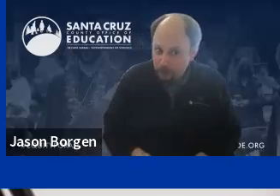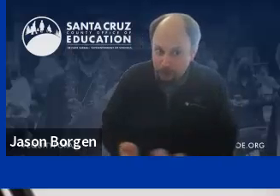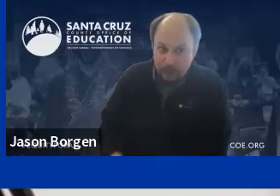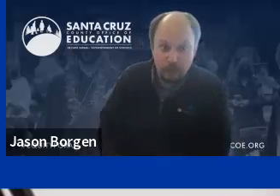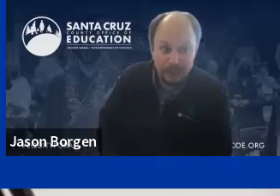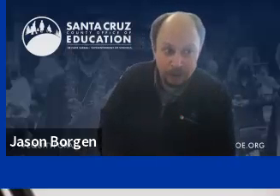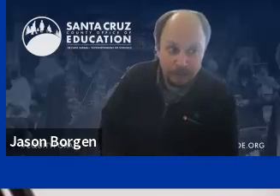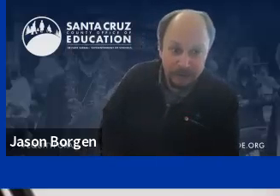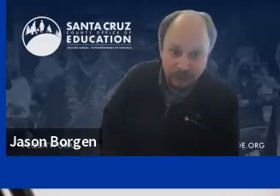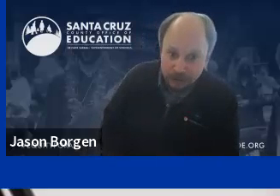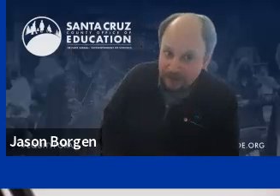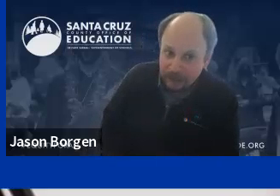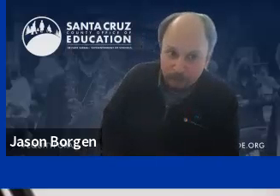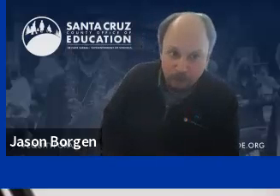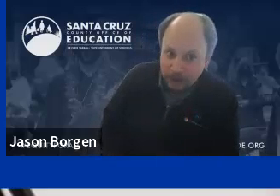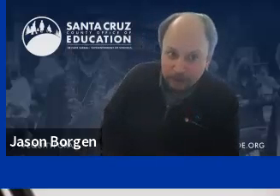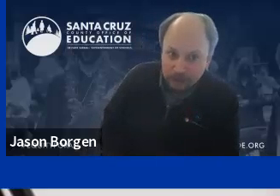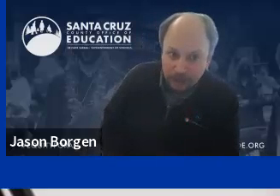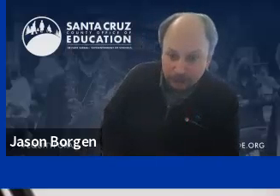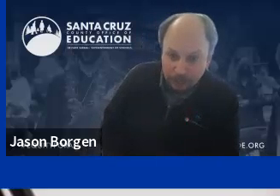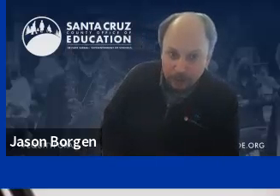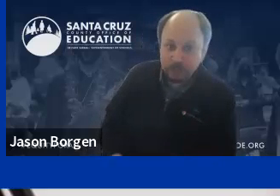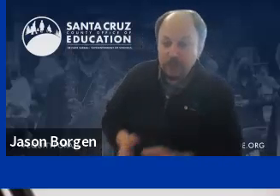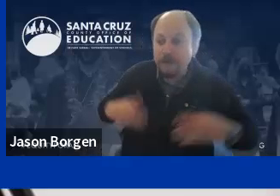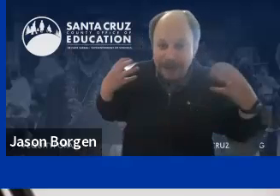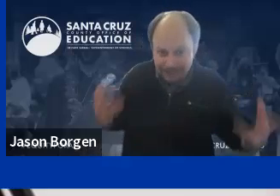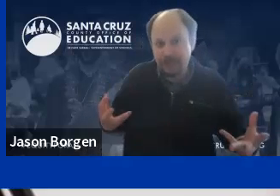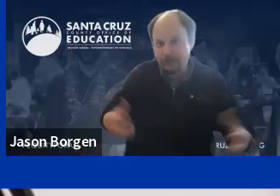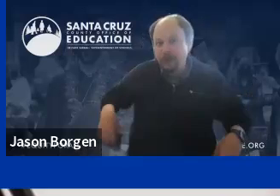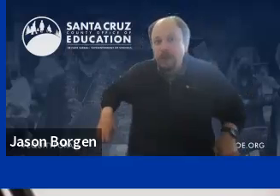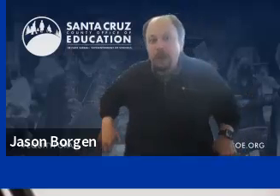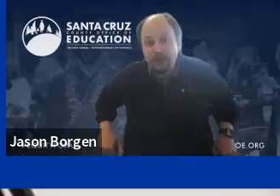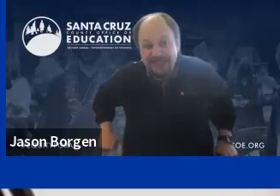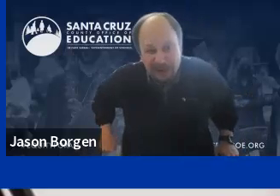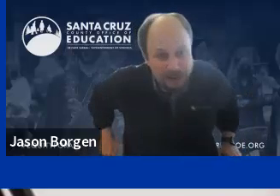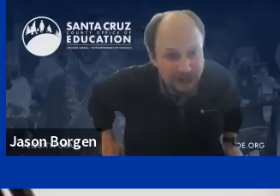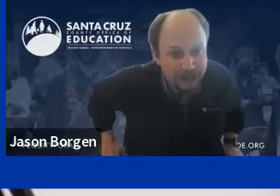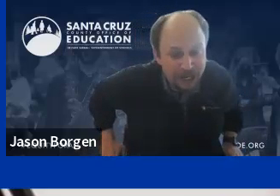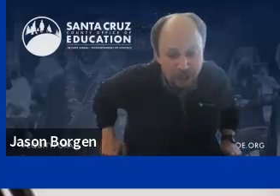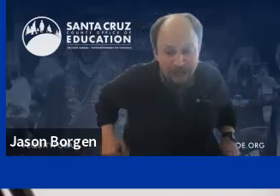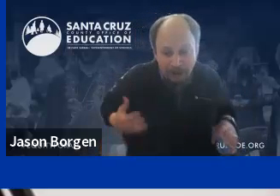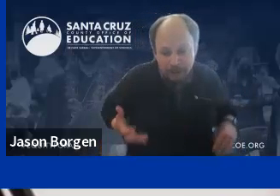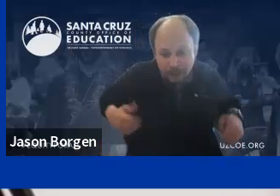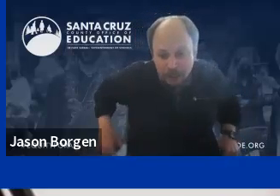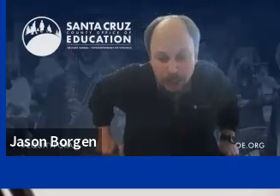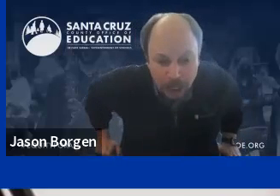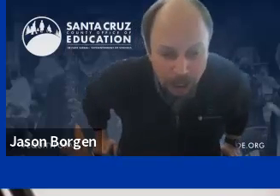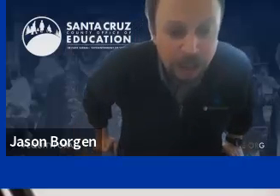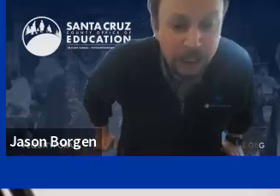to partner with those librarians, and learning about the digital navigator programs with the libraries was fascinating. Here in Santa Cruz County, actually our